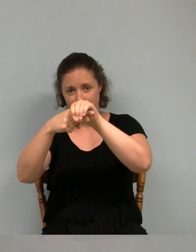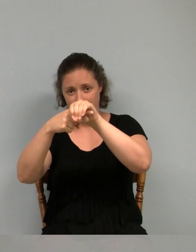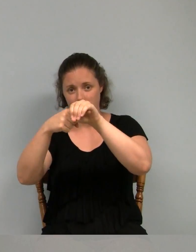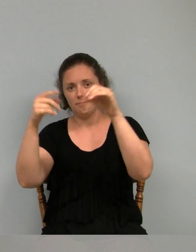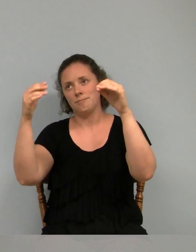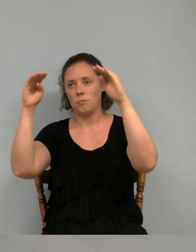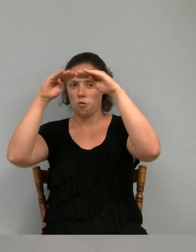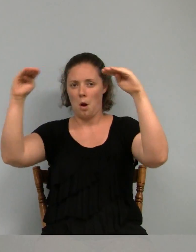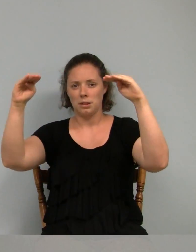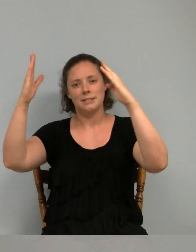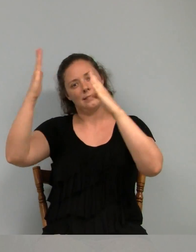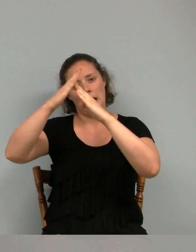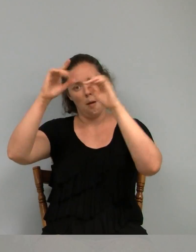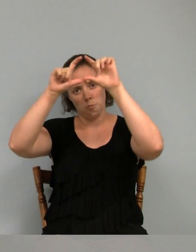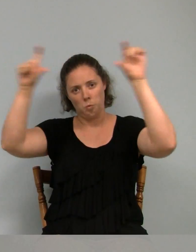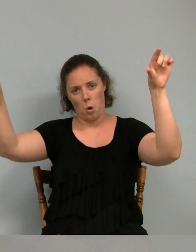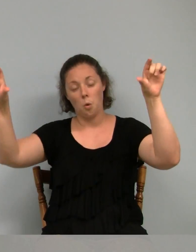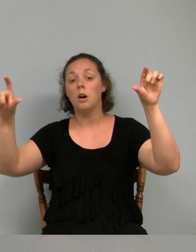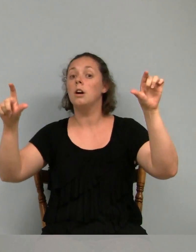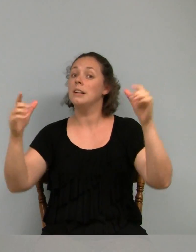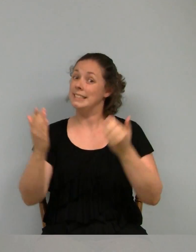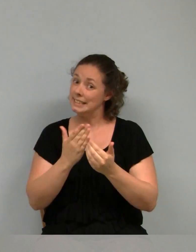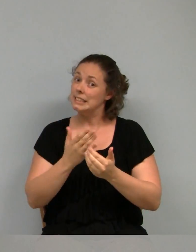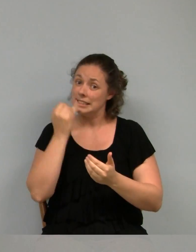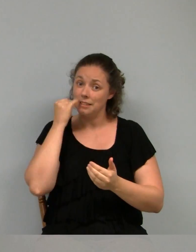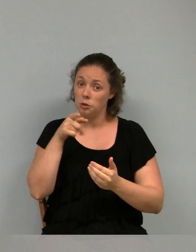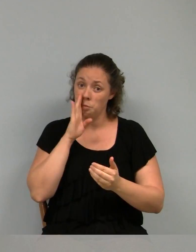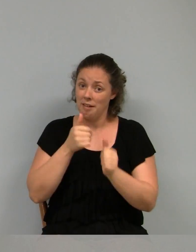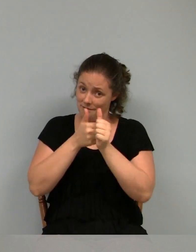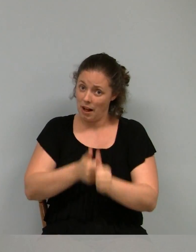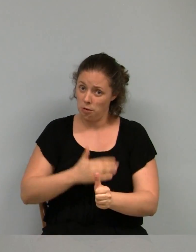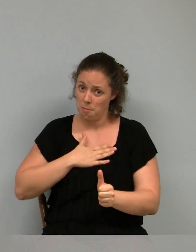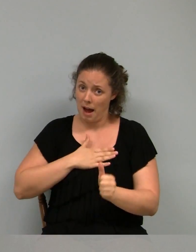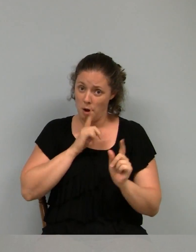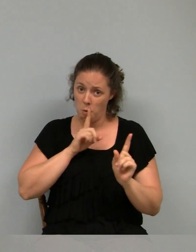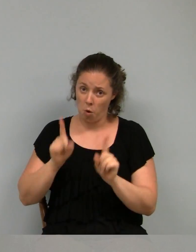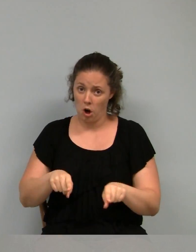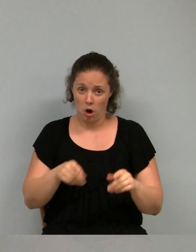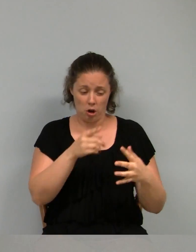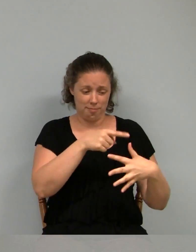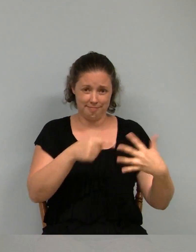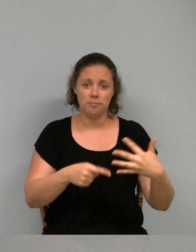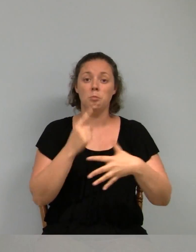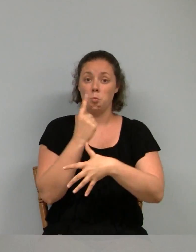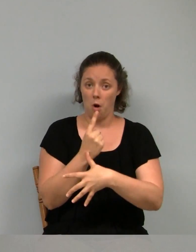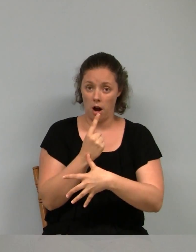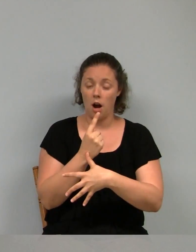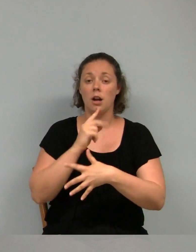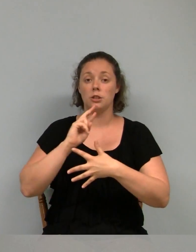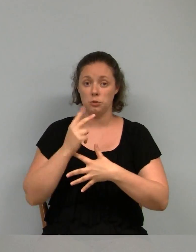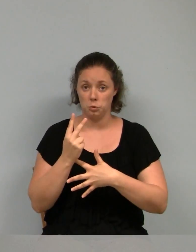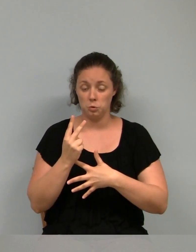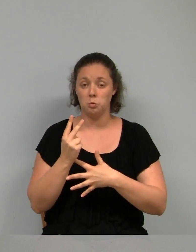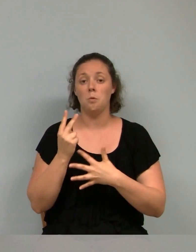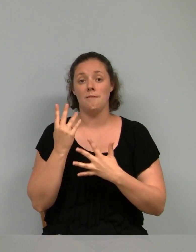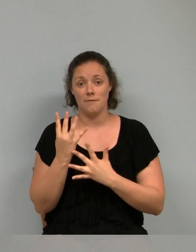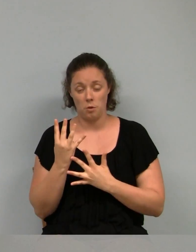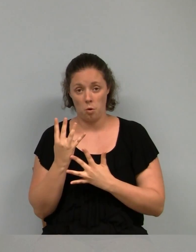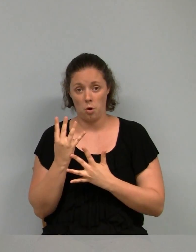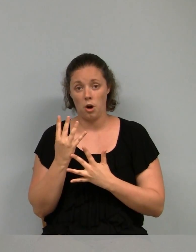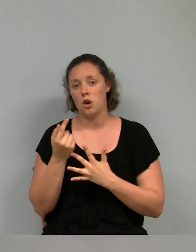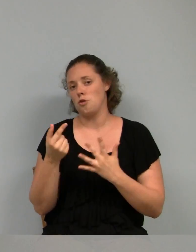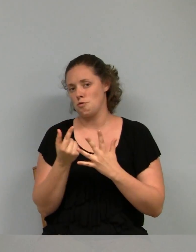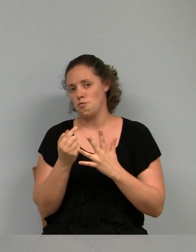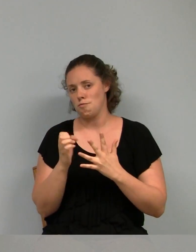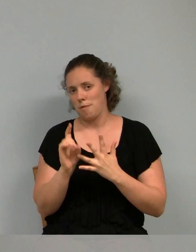should be easier to connect all the jumpers in order 1, 2, 4,